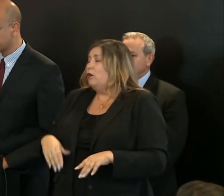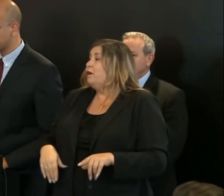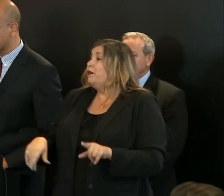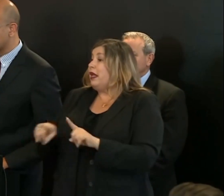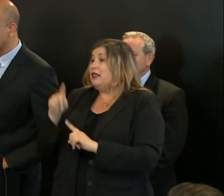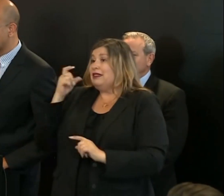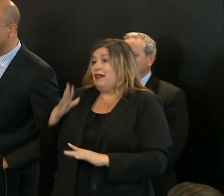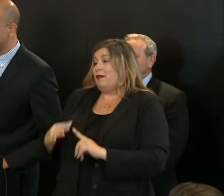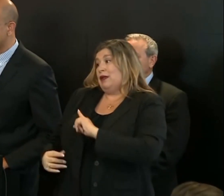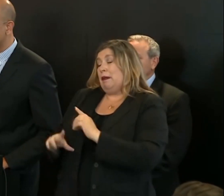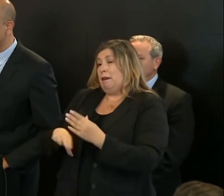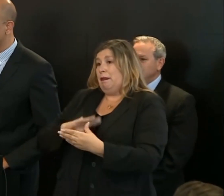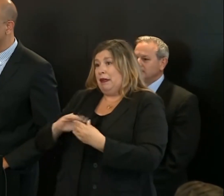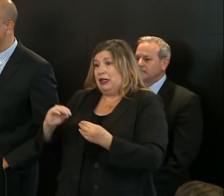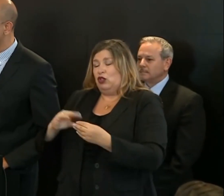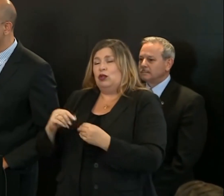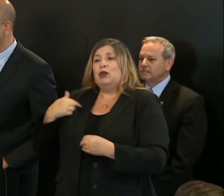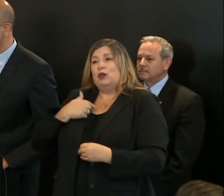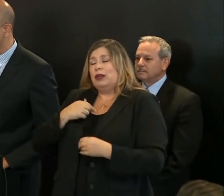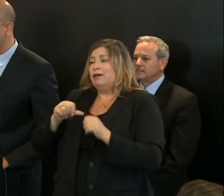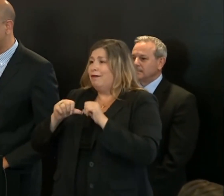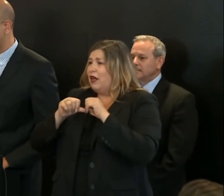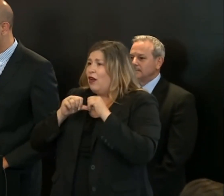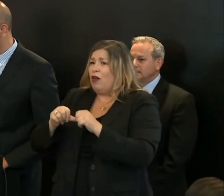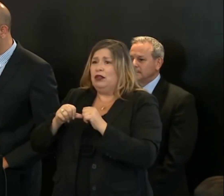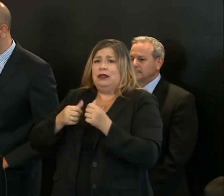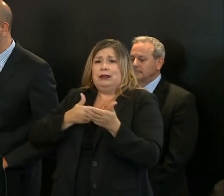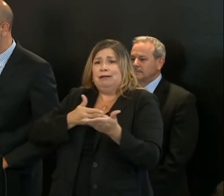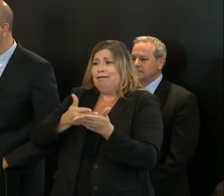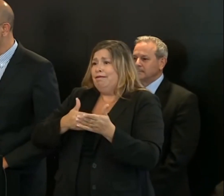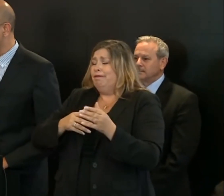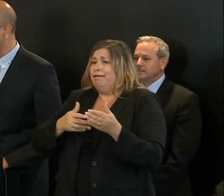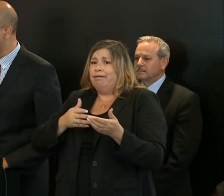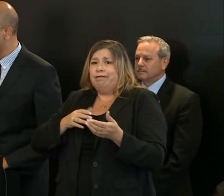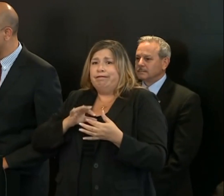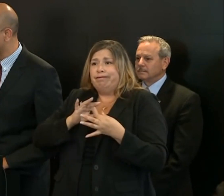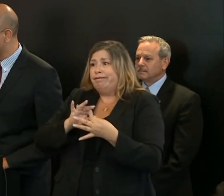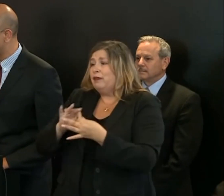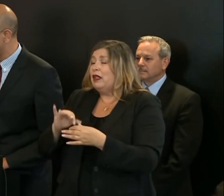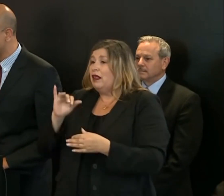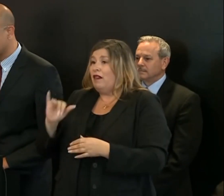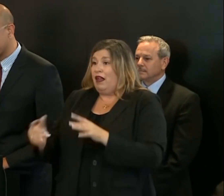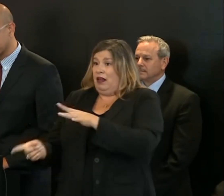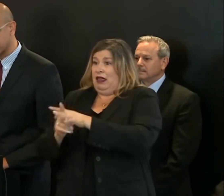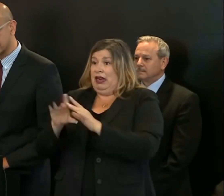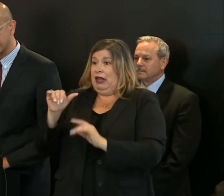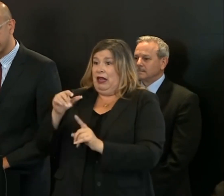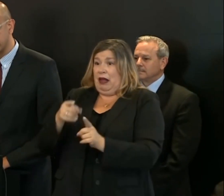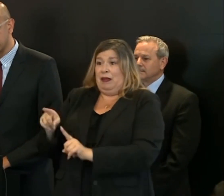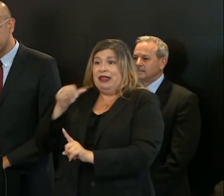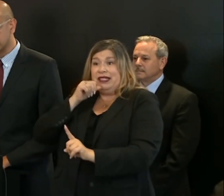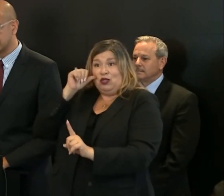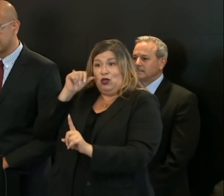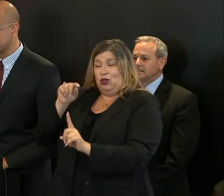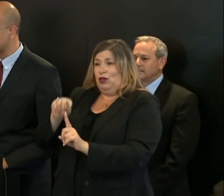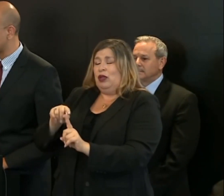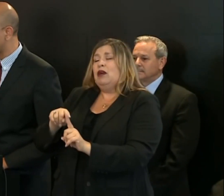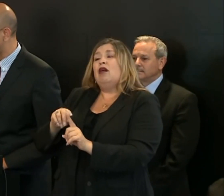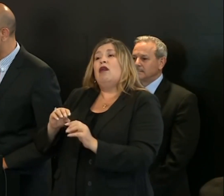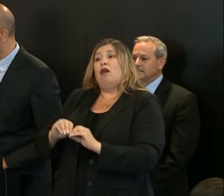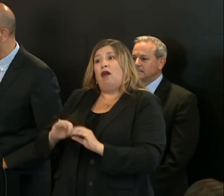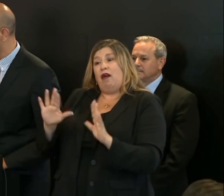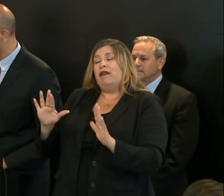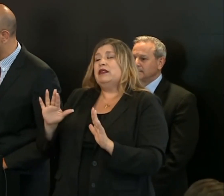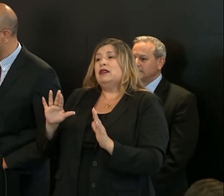said, we are in constant communication, and the case from yesterday is obviously giving the CDC